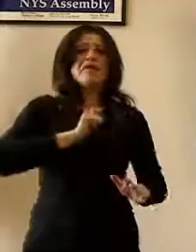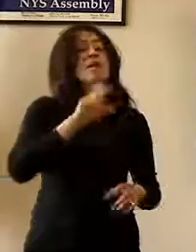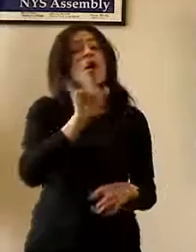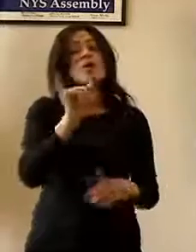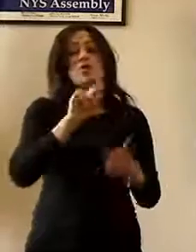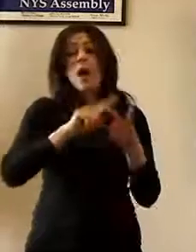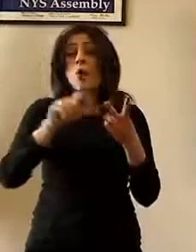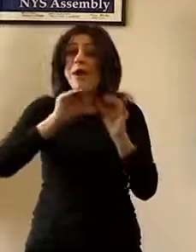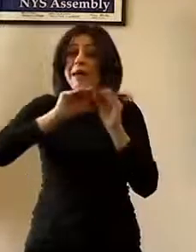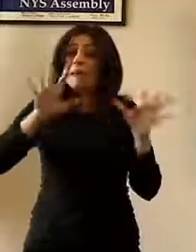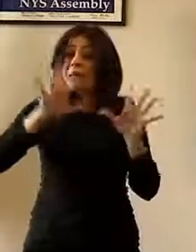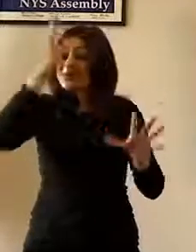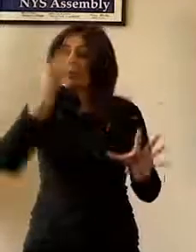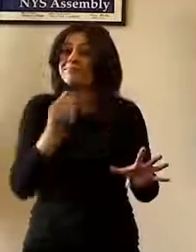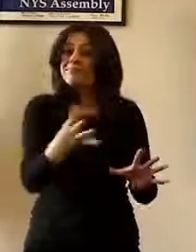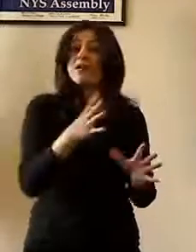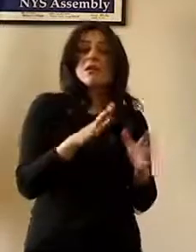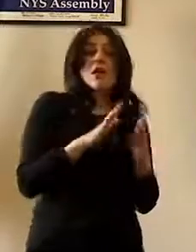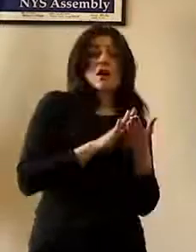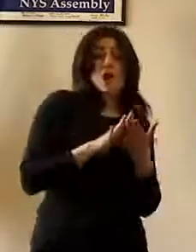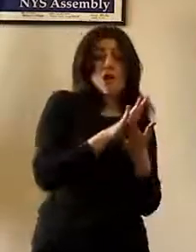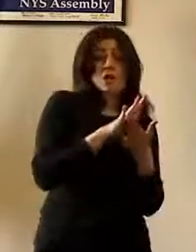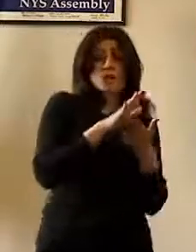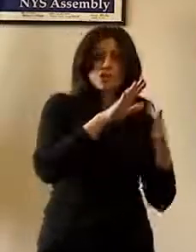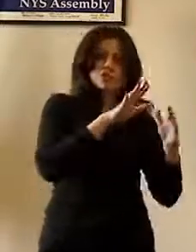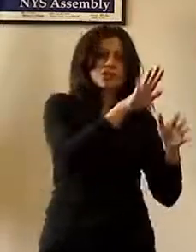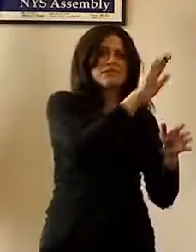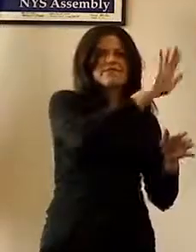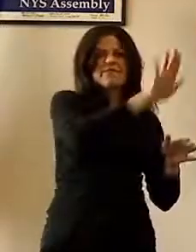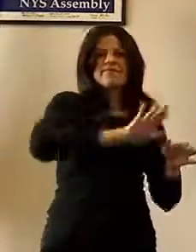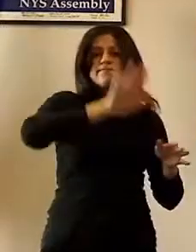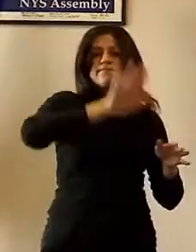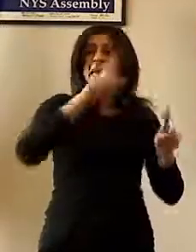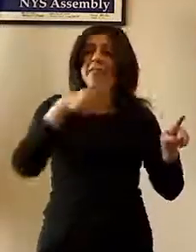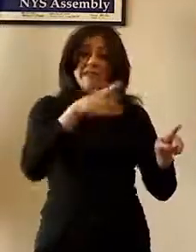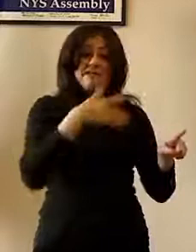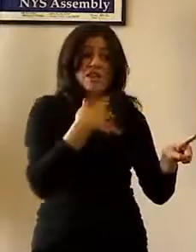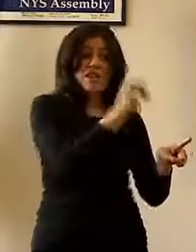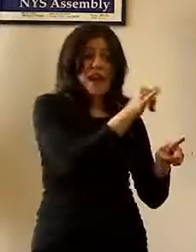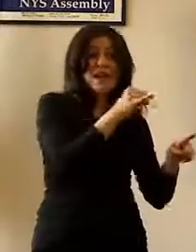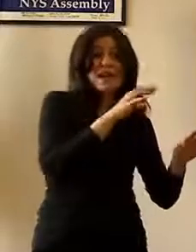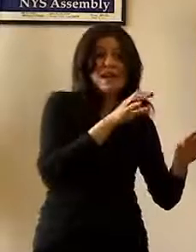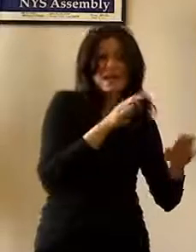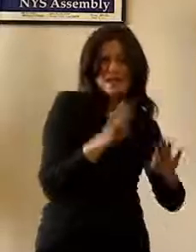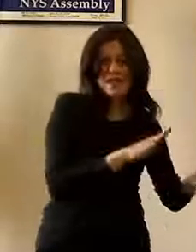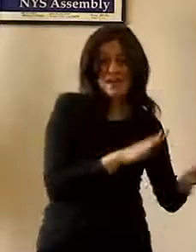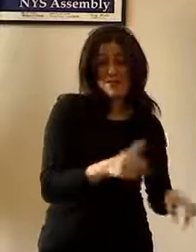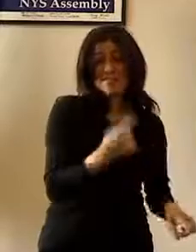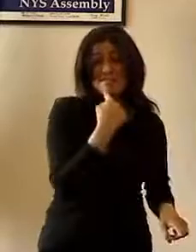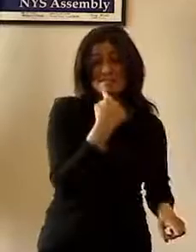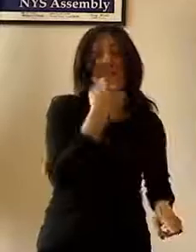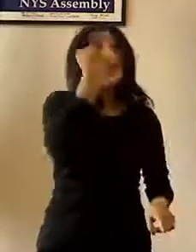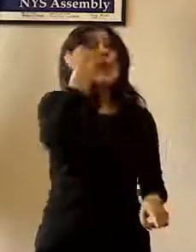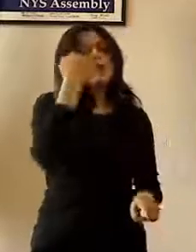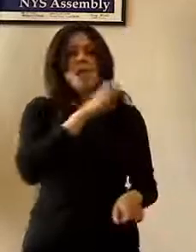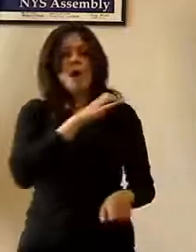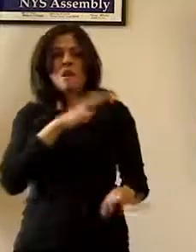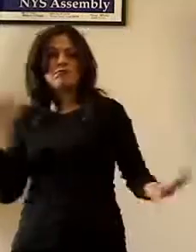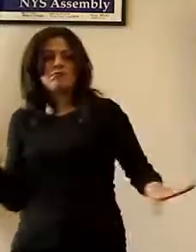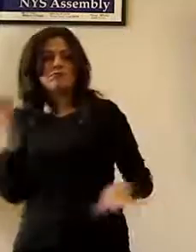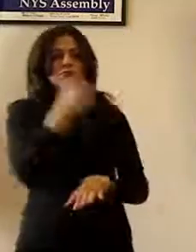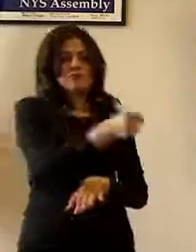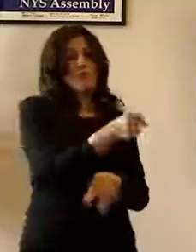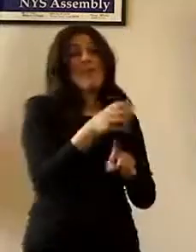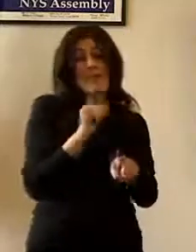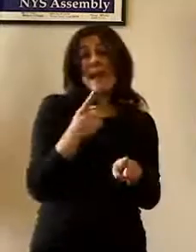clearly that our college campuses take these things seriously. And when and if there's a need for law enforcement involvement,